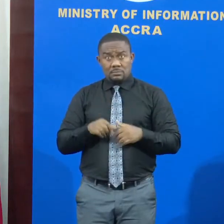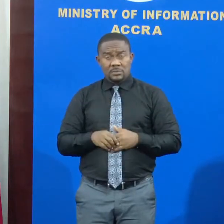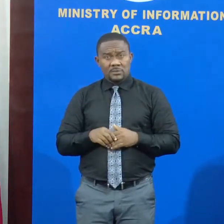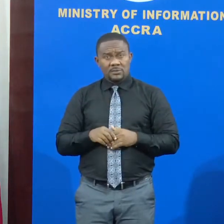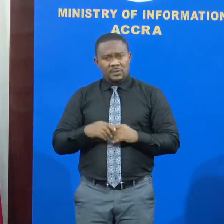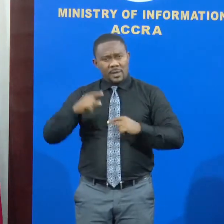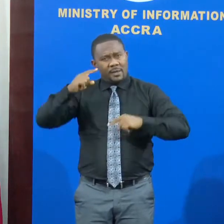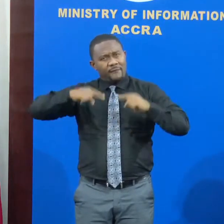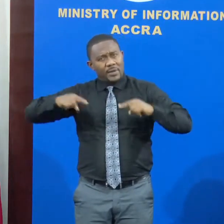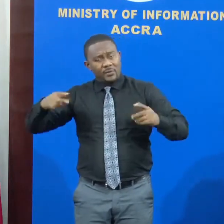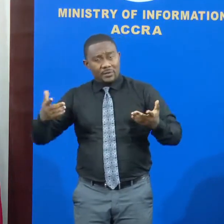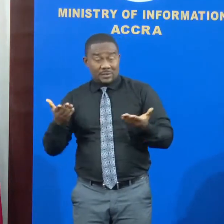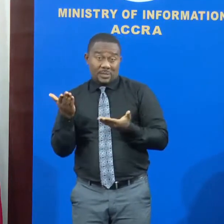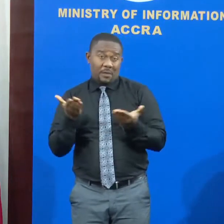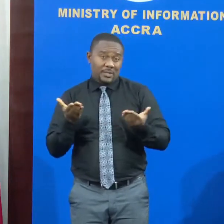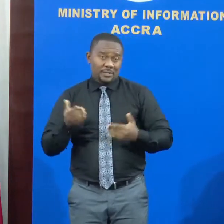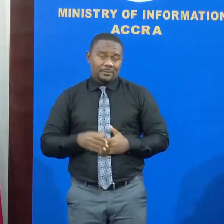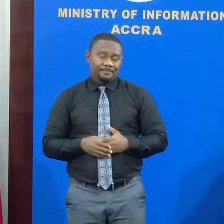various services.